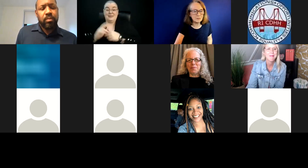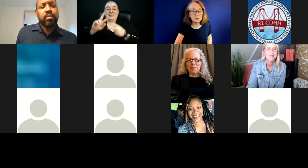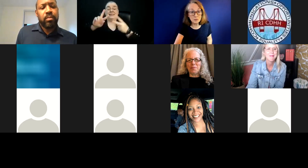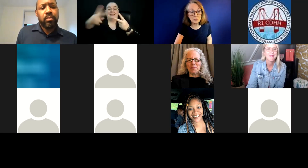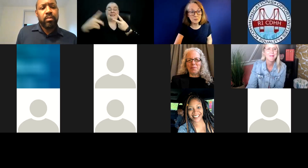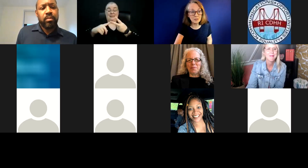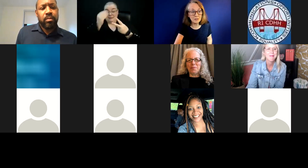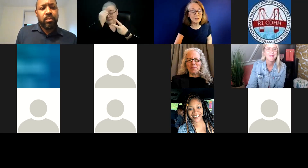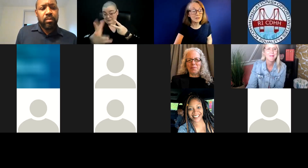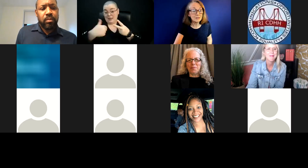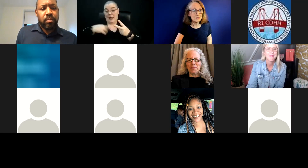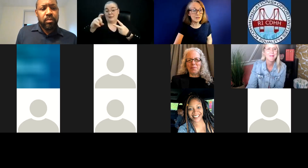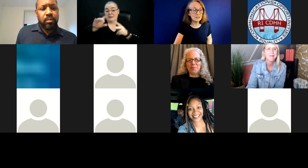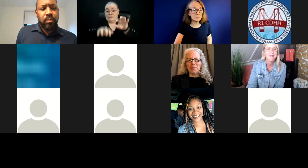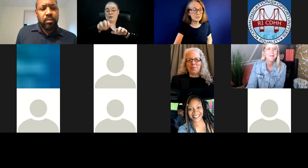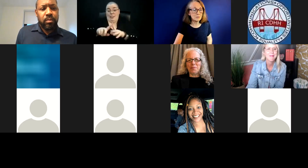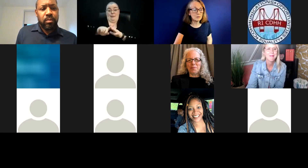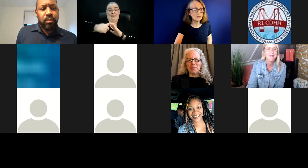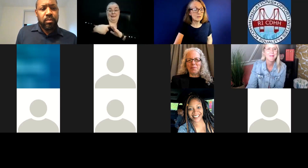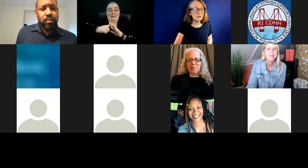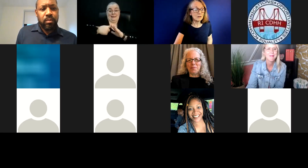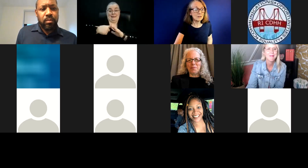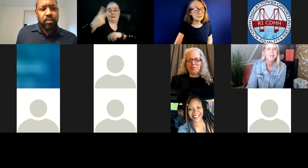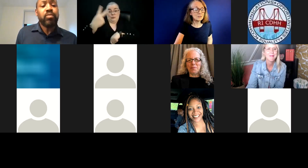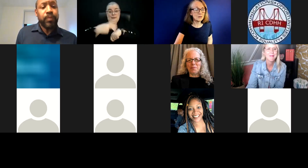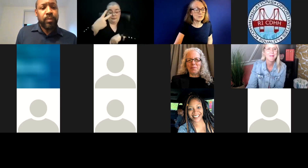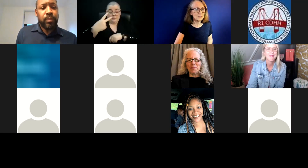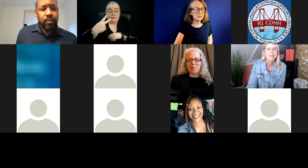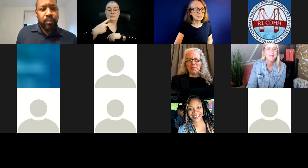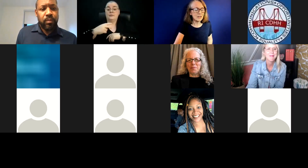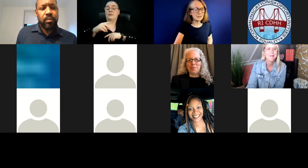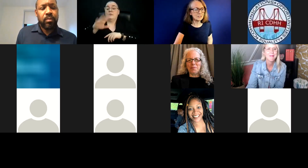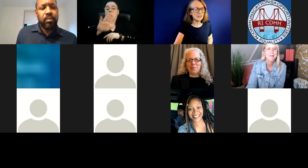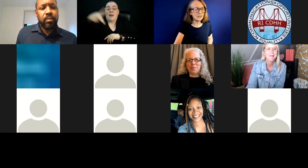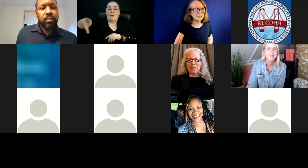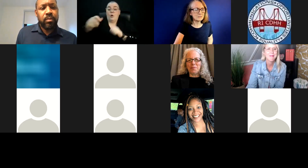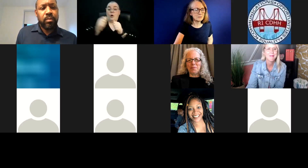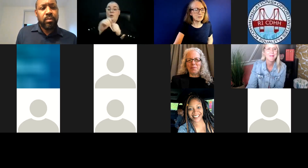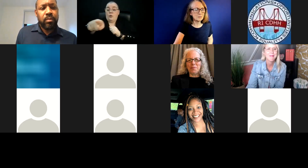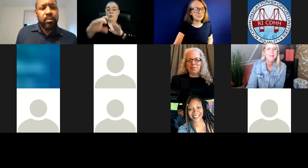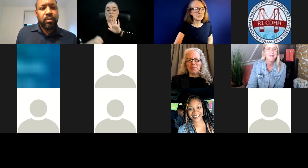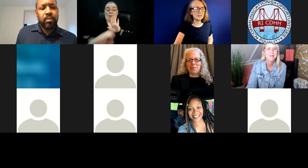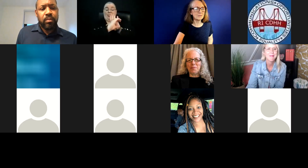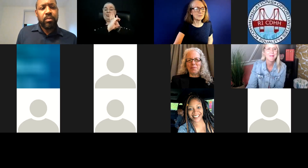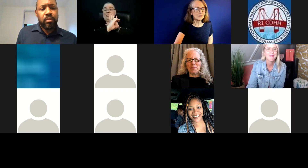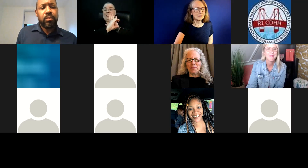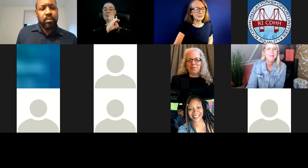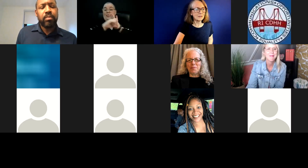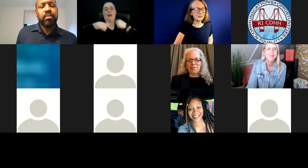to communicate. So that needs to be number one. Also, I was chatted in the very beginning,